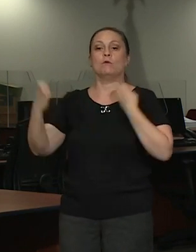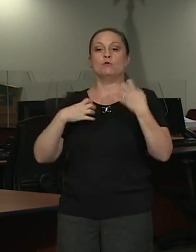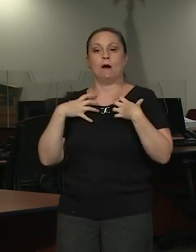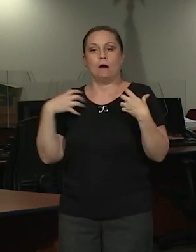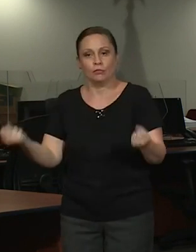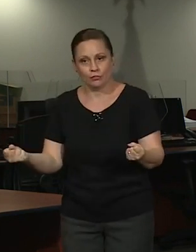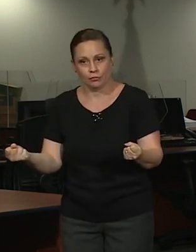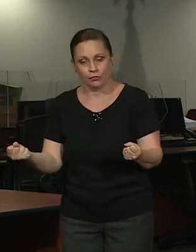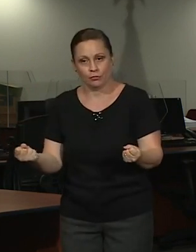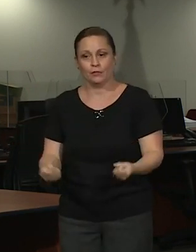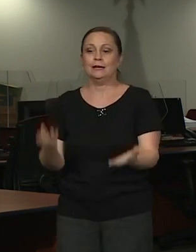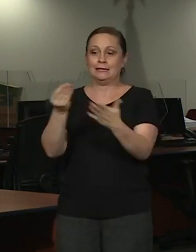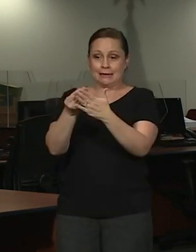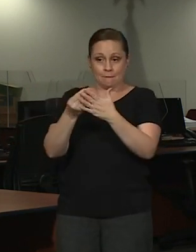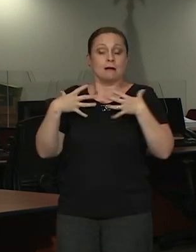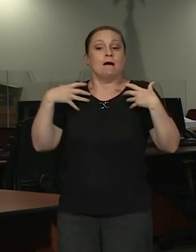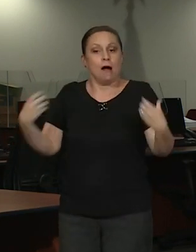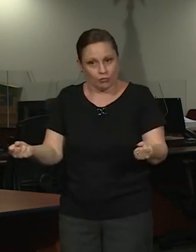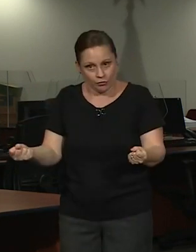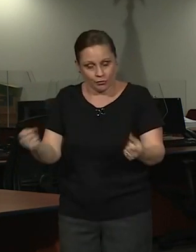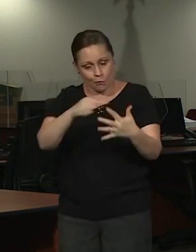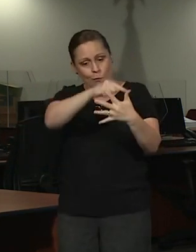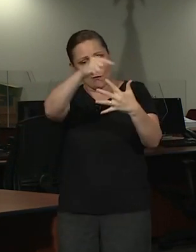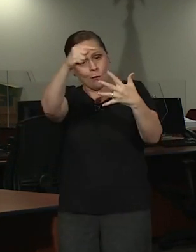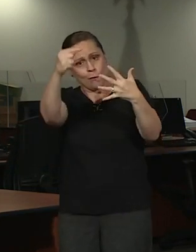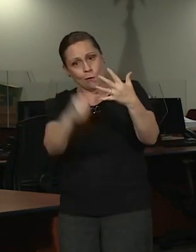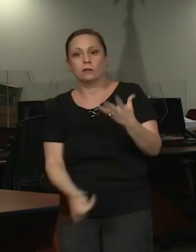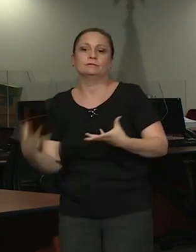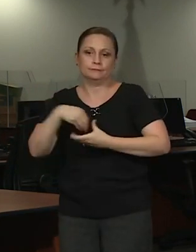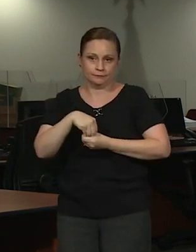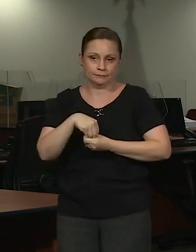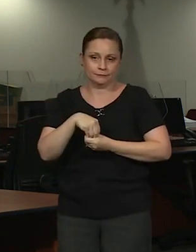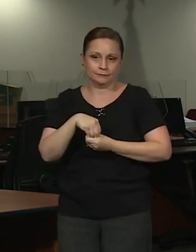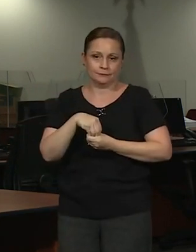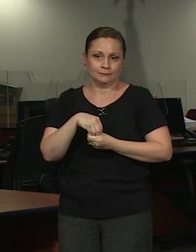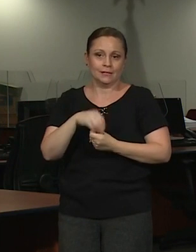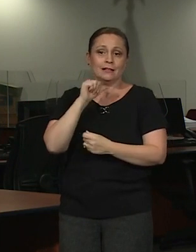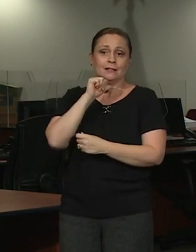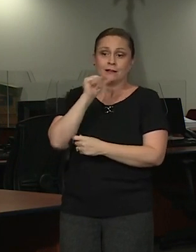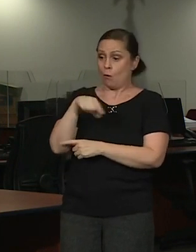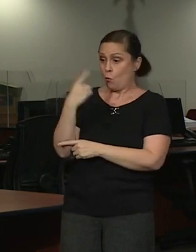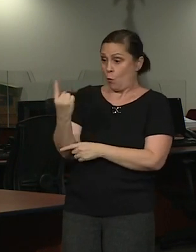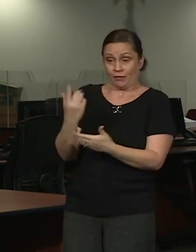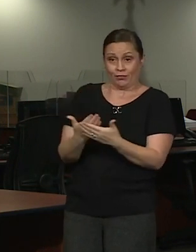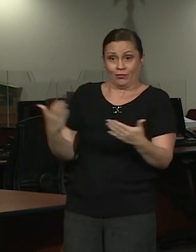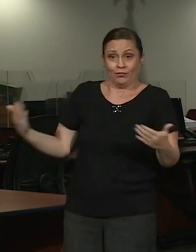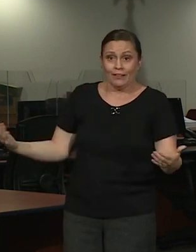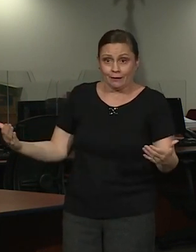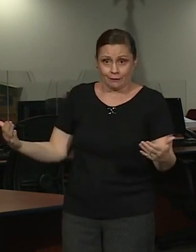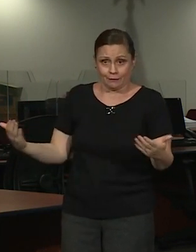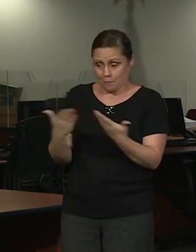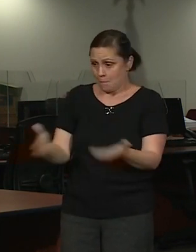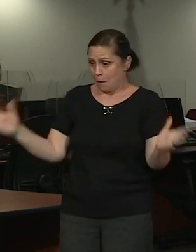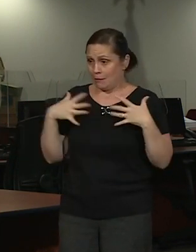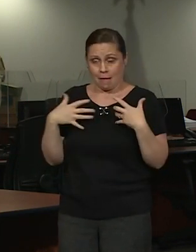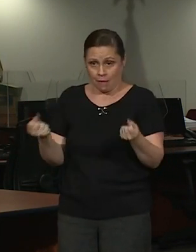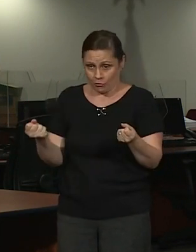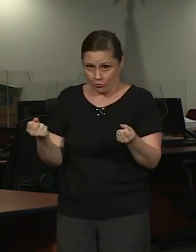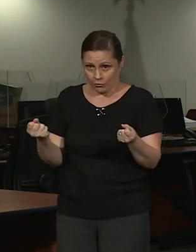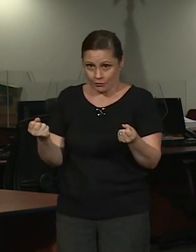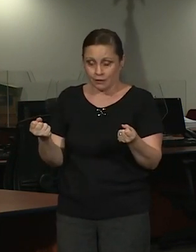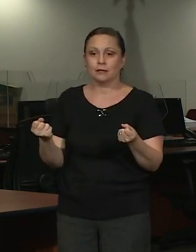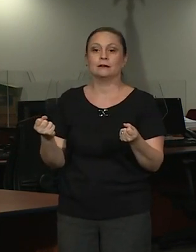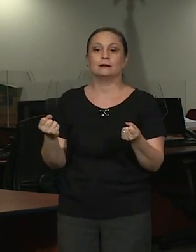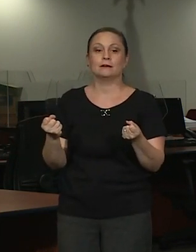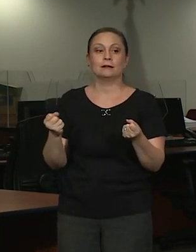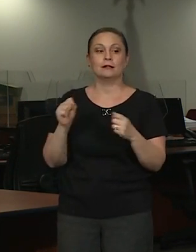is all of those things combined. It's more than just one thing. If we could